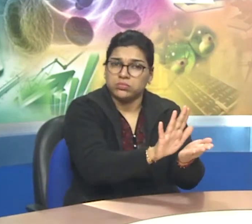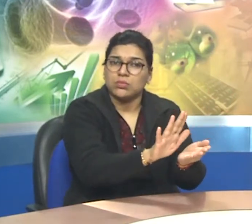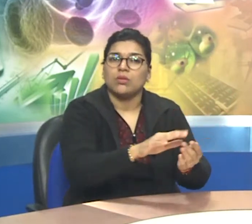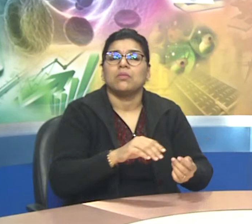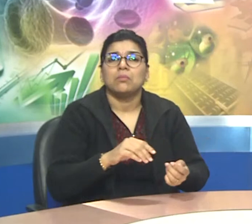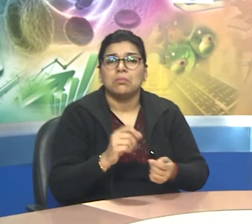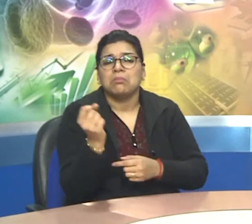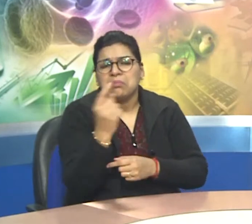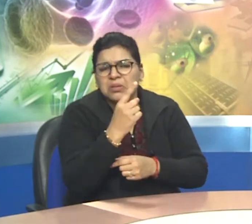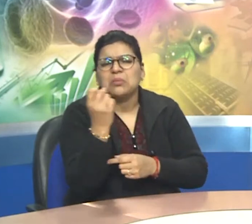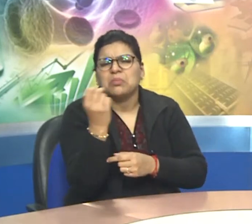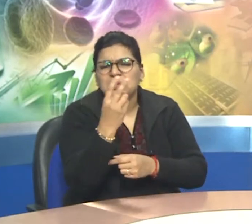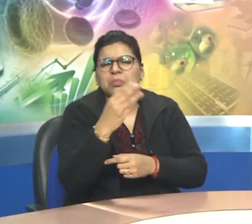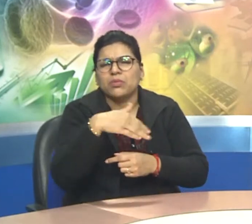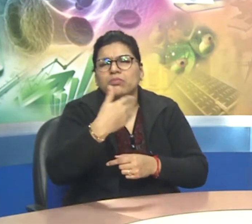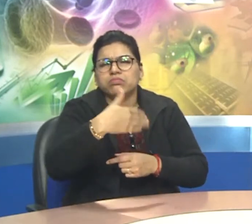as a garbage,